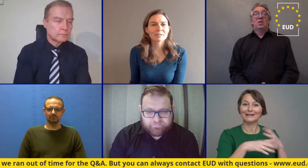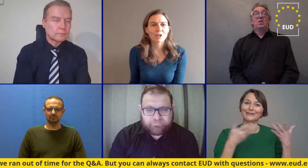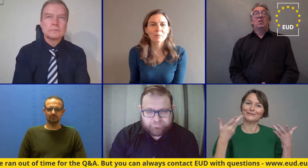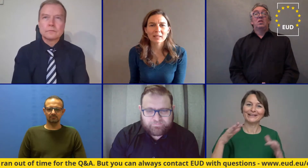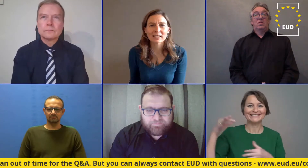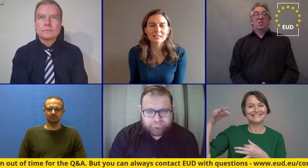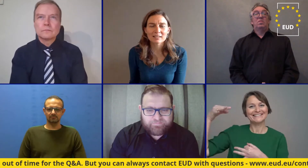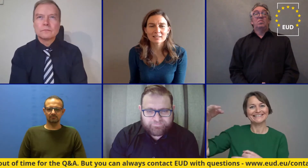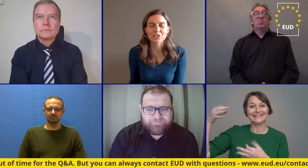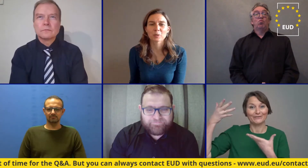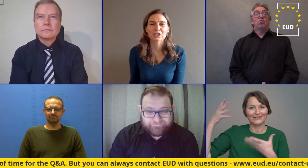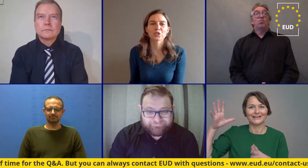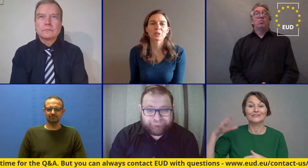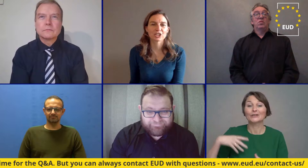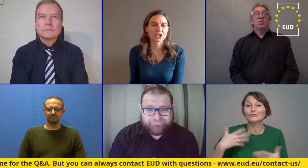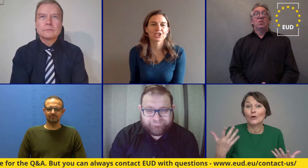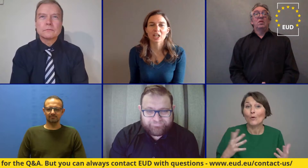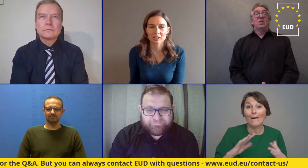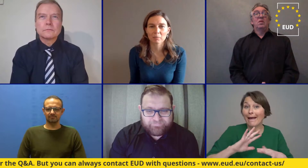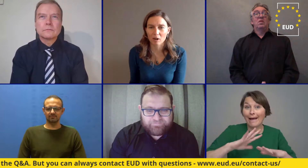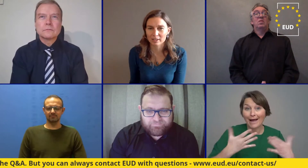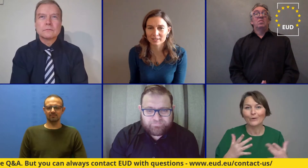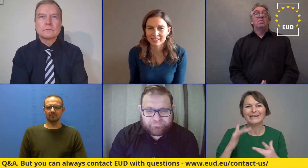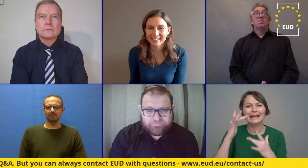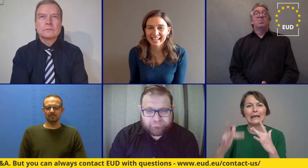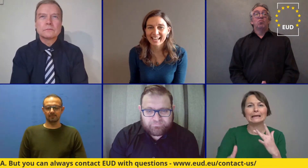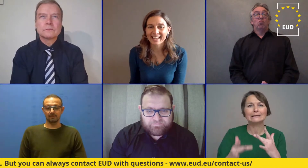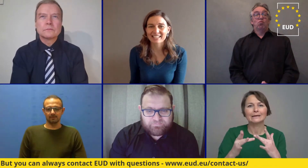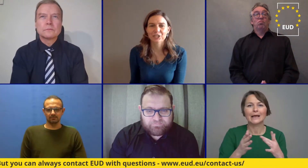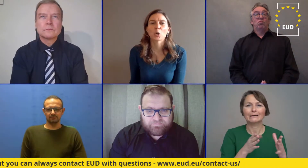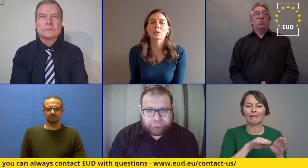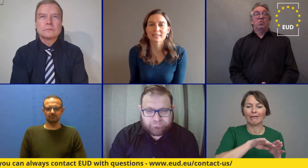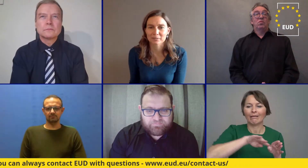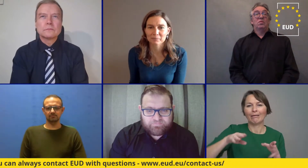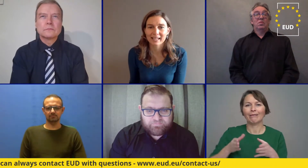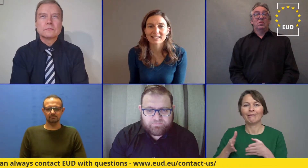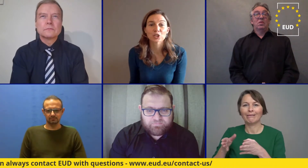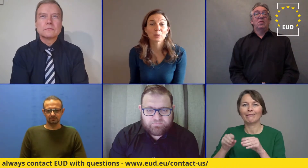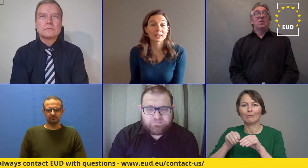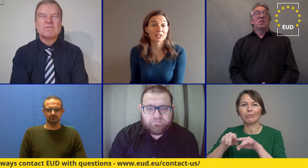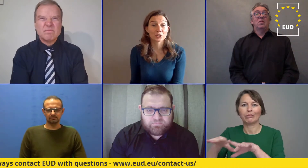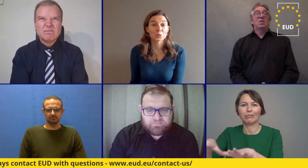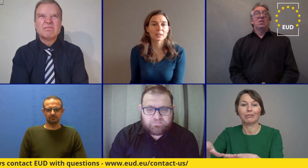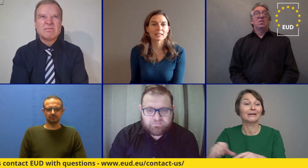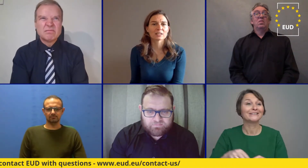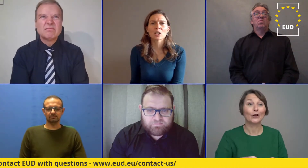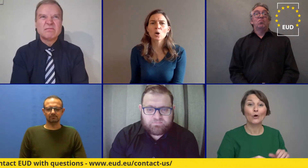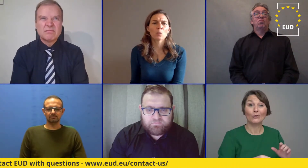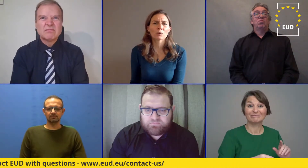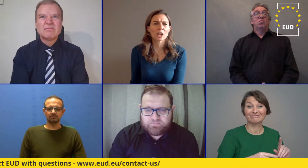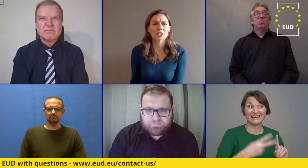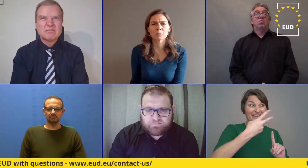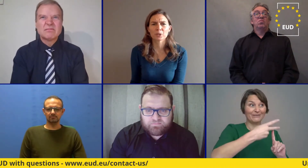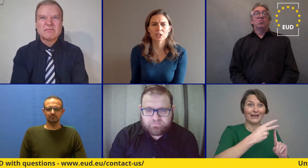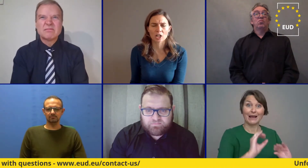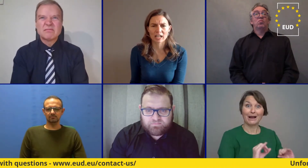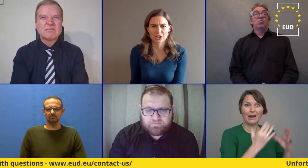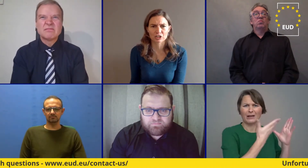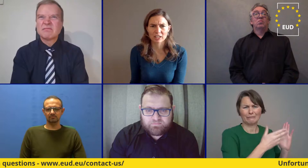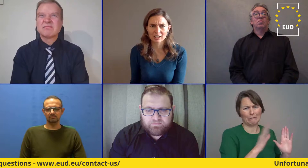there are many situations where they just check the box. It's tokenism. And so what they do is, oh, well, we're not going to put it on national